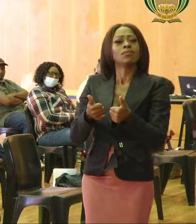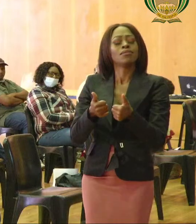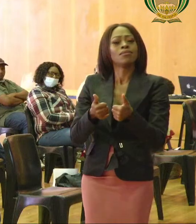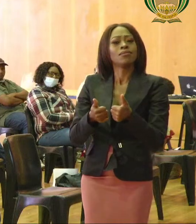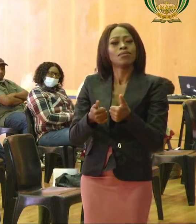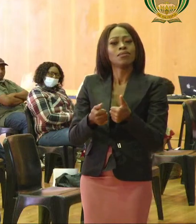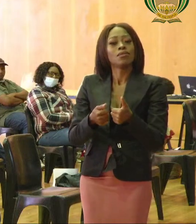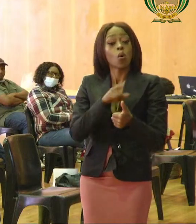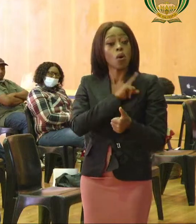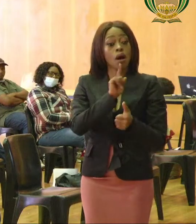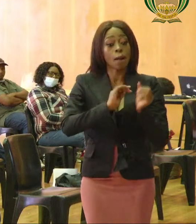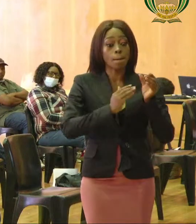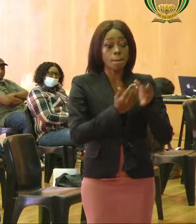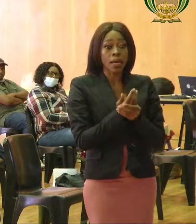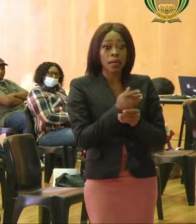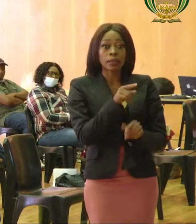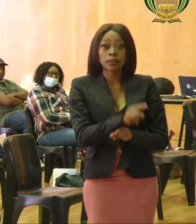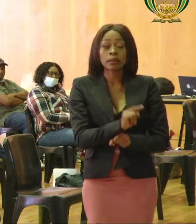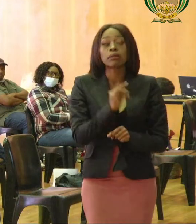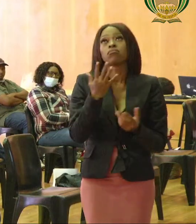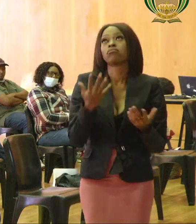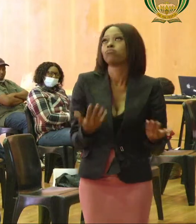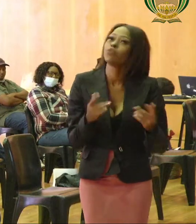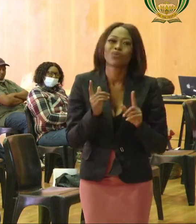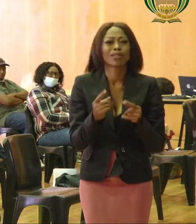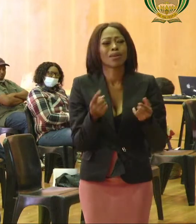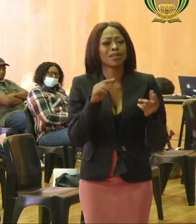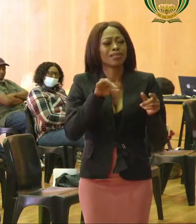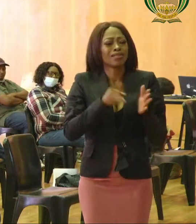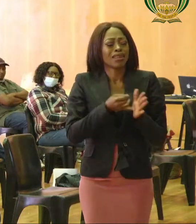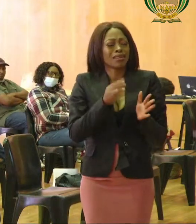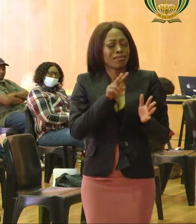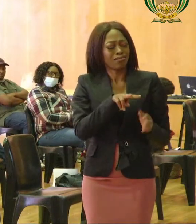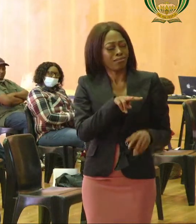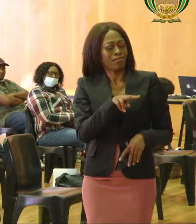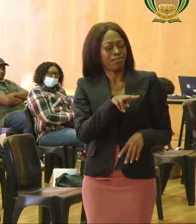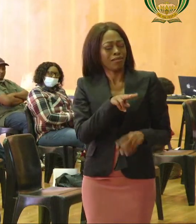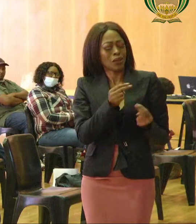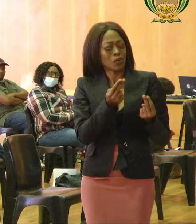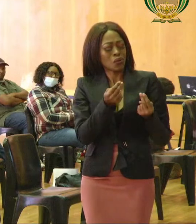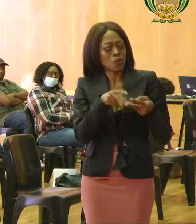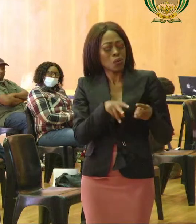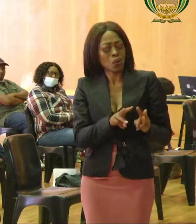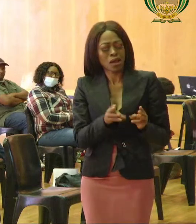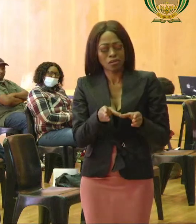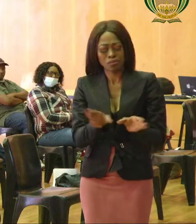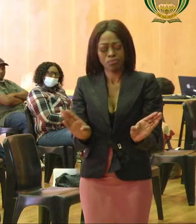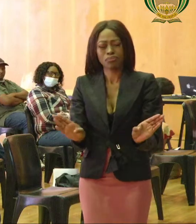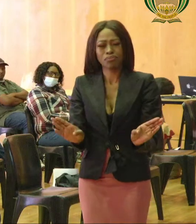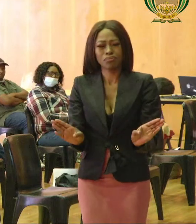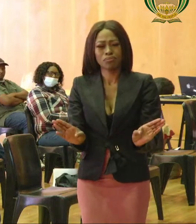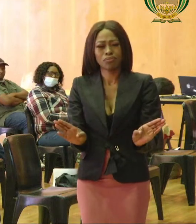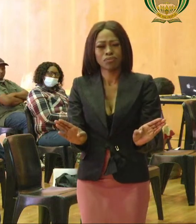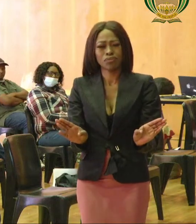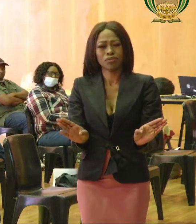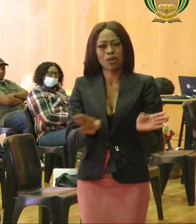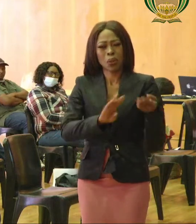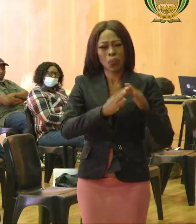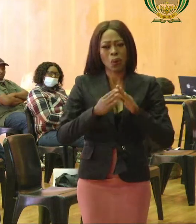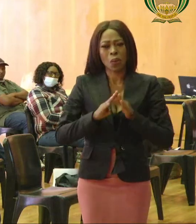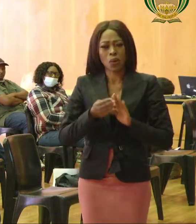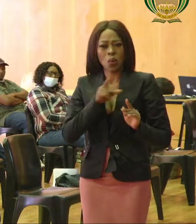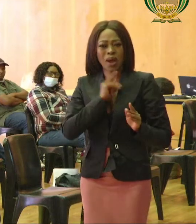this bill shouldn't be also looked as a new approach of divide and rule our communities here.